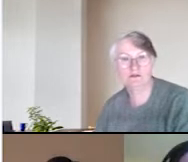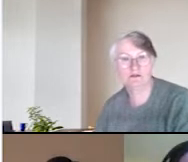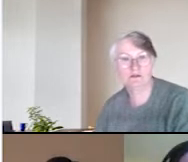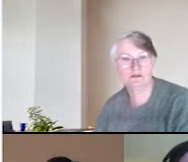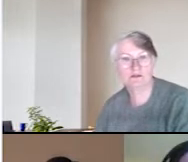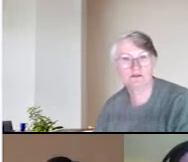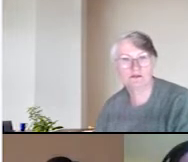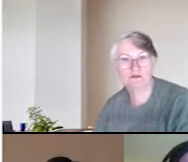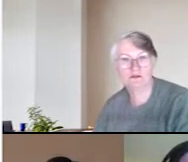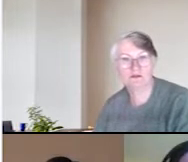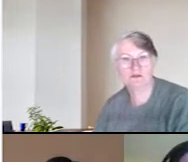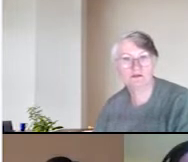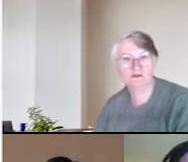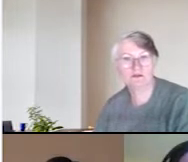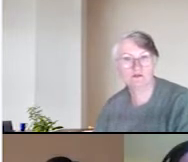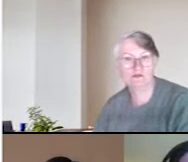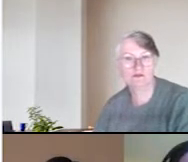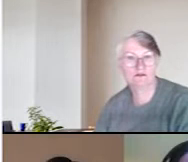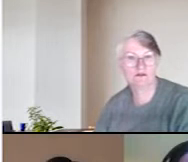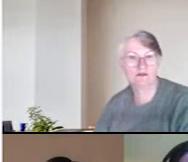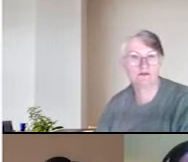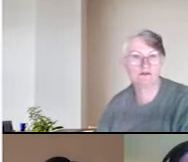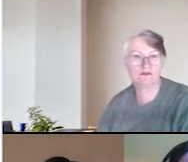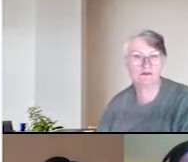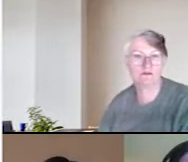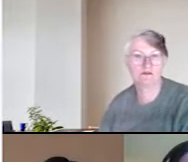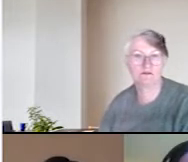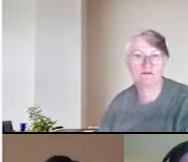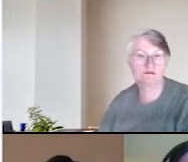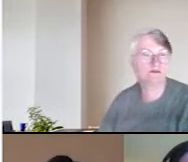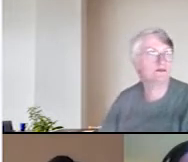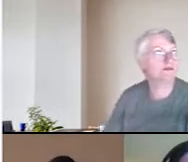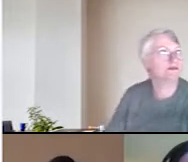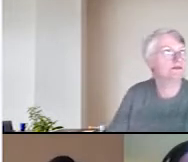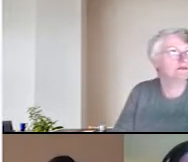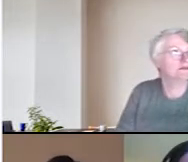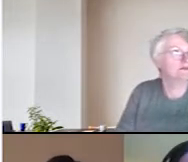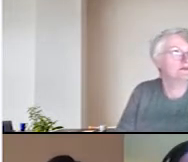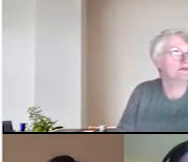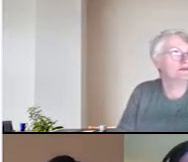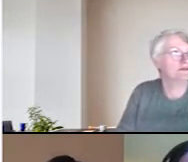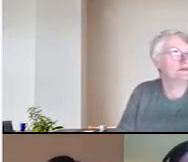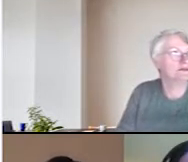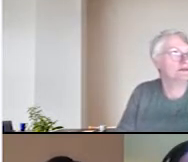words. We're going to have a go at playing with toys in this virtual space.